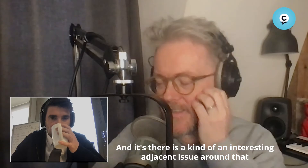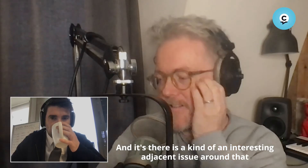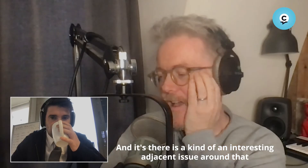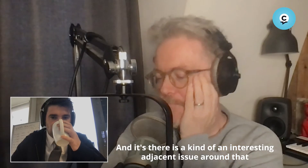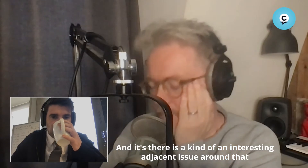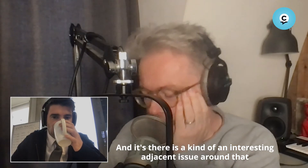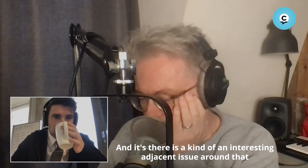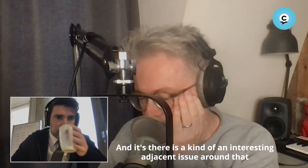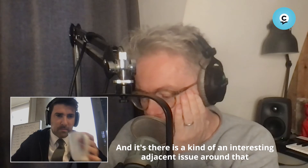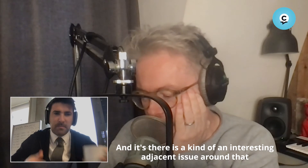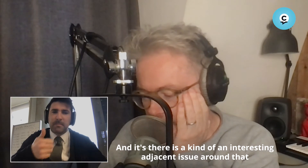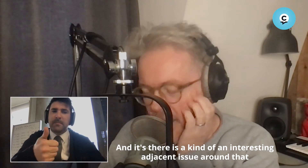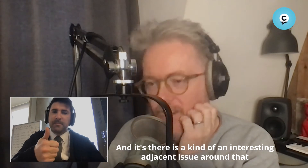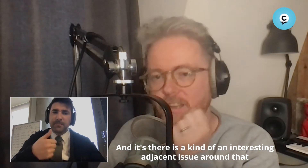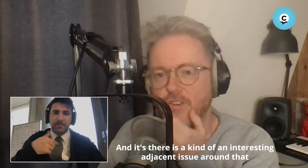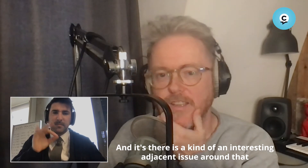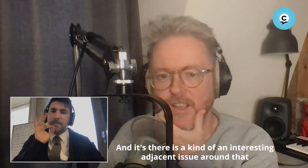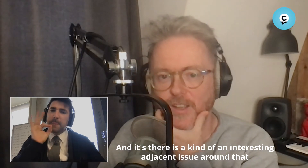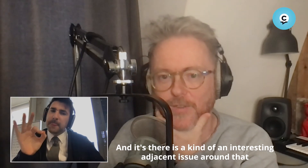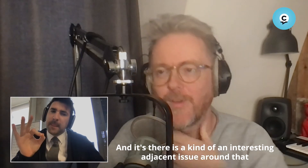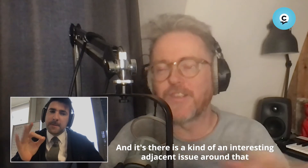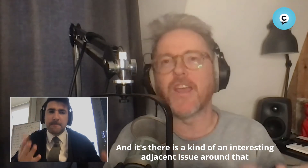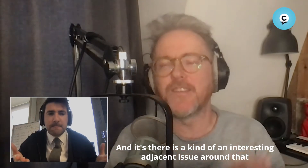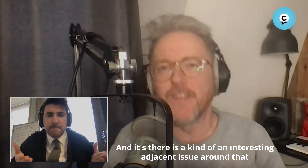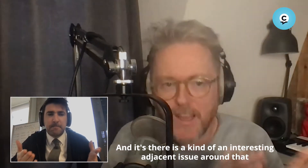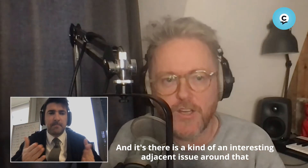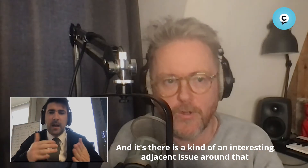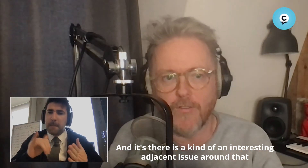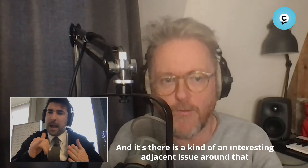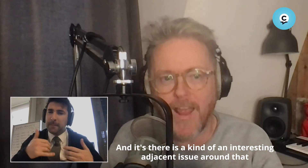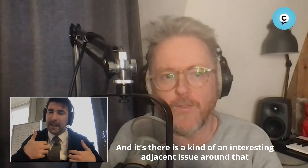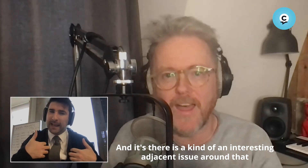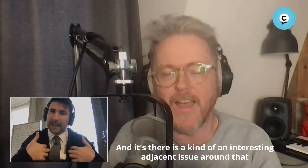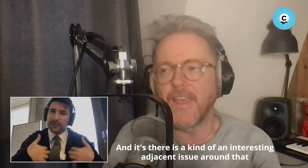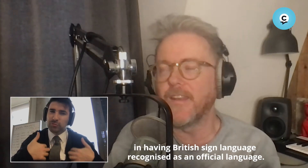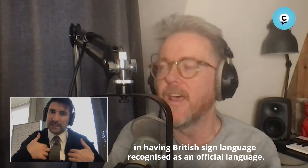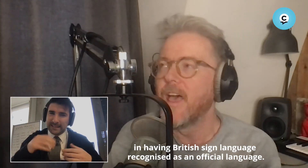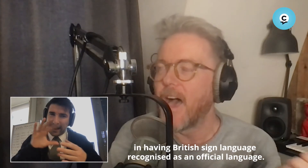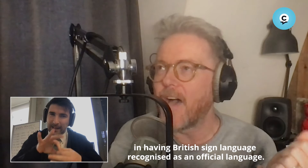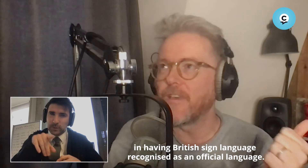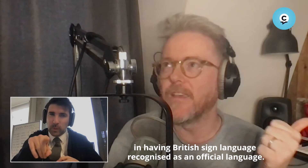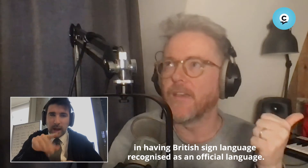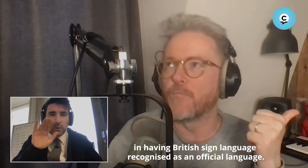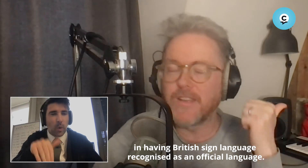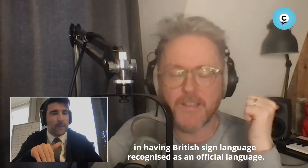there kind of an interesting adjacent issue around that in having British